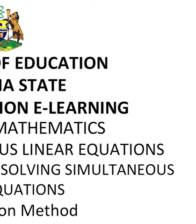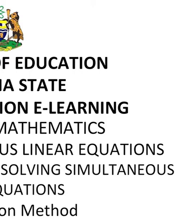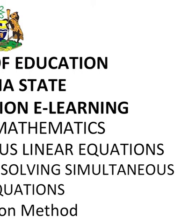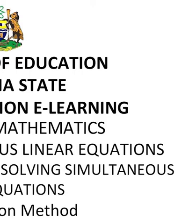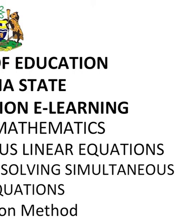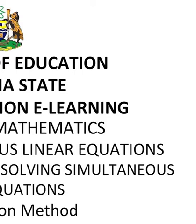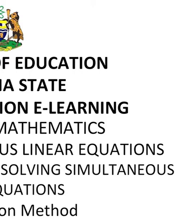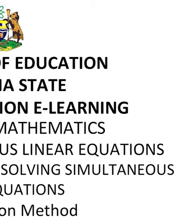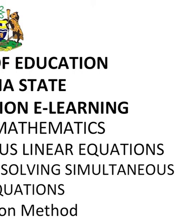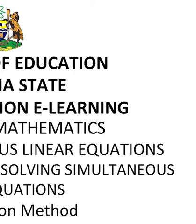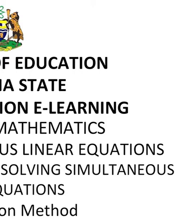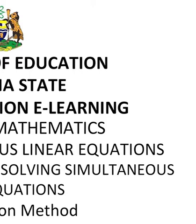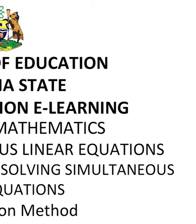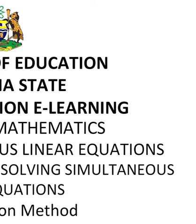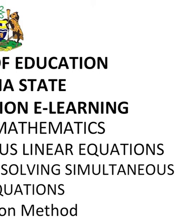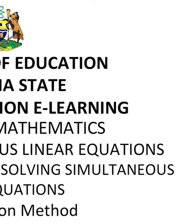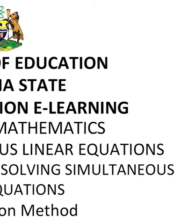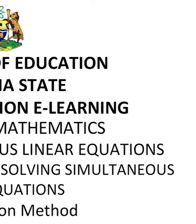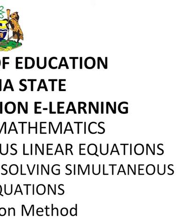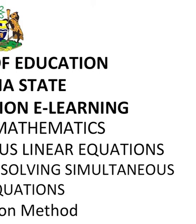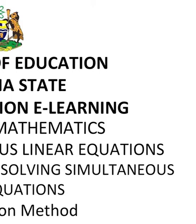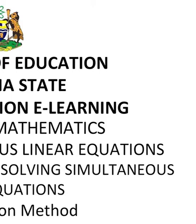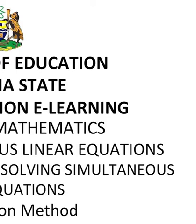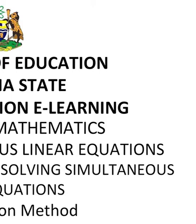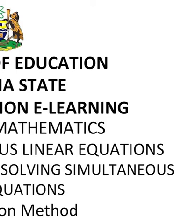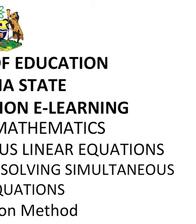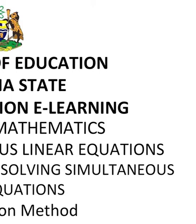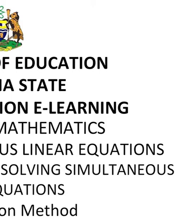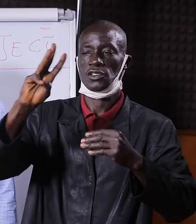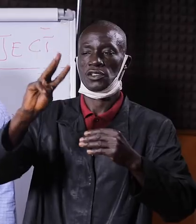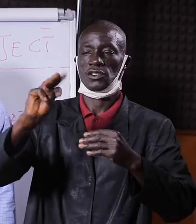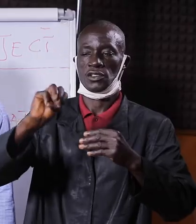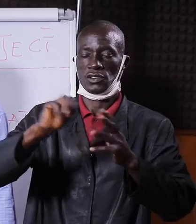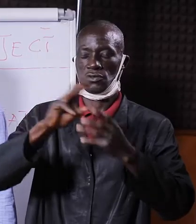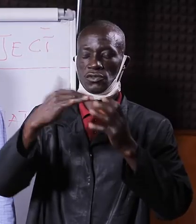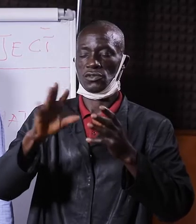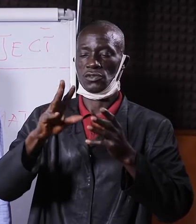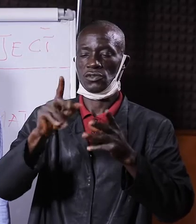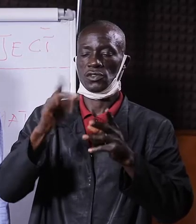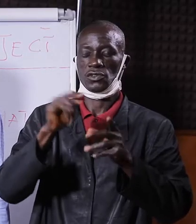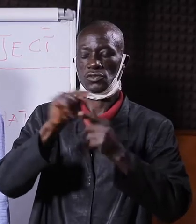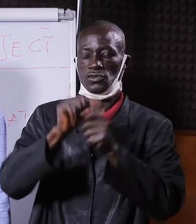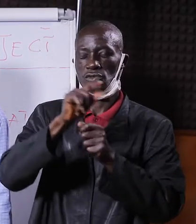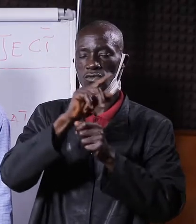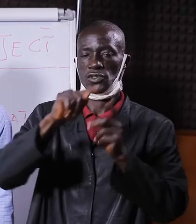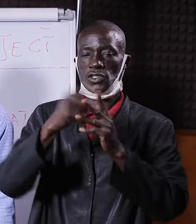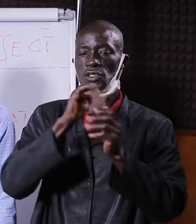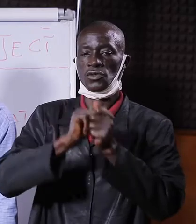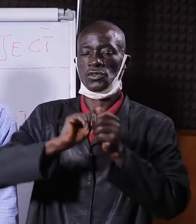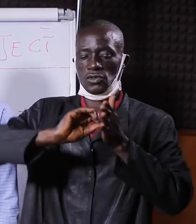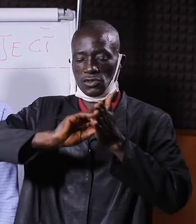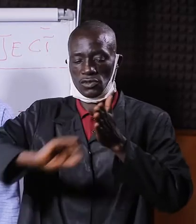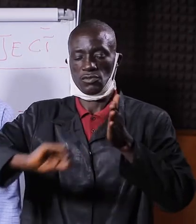is method of solving simultaneous linear equations, in which we started with the